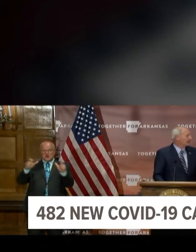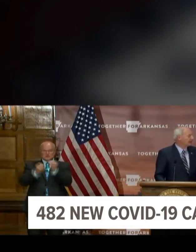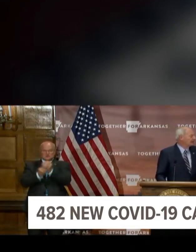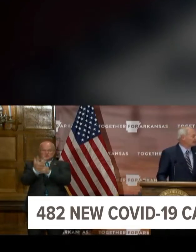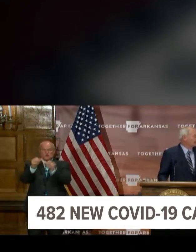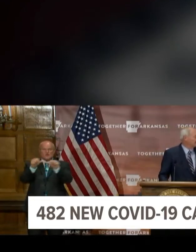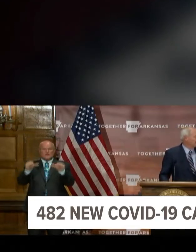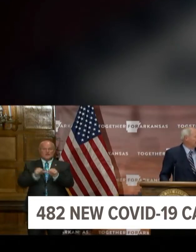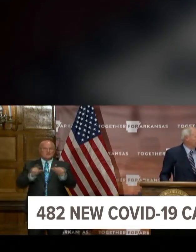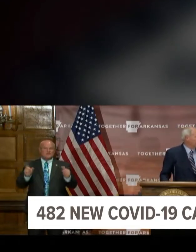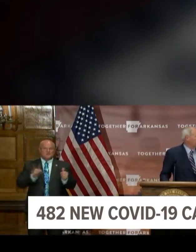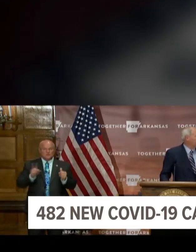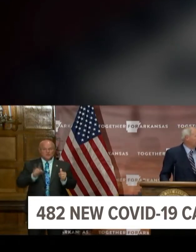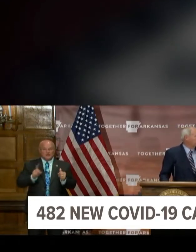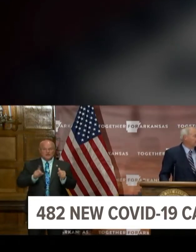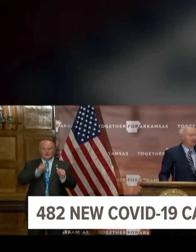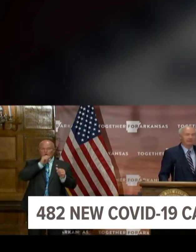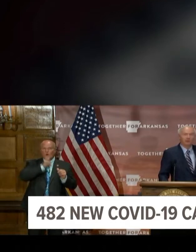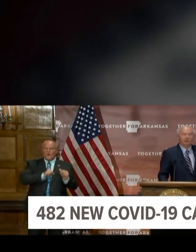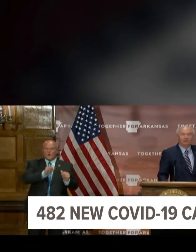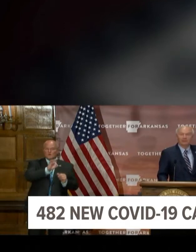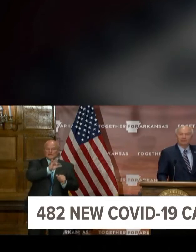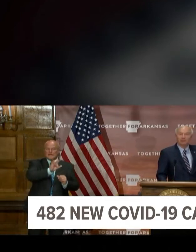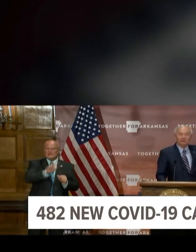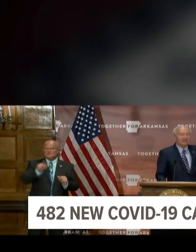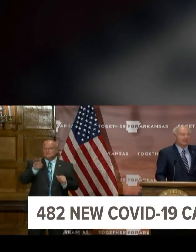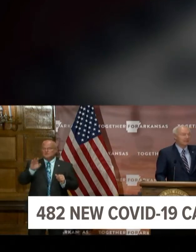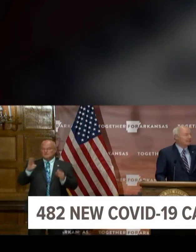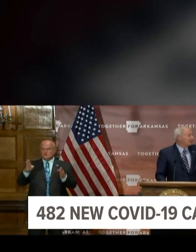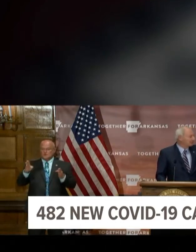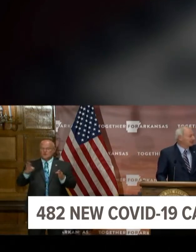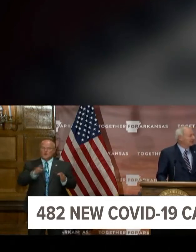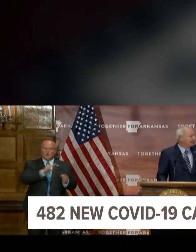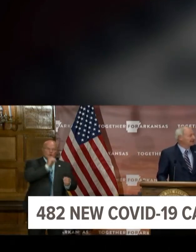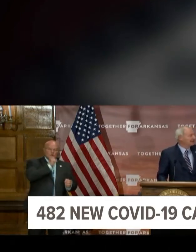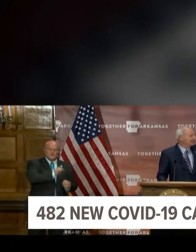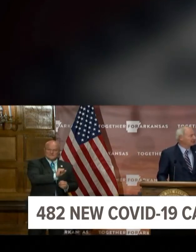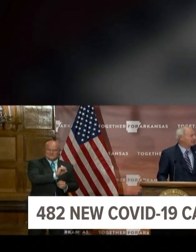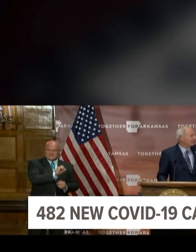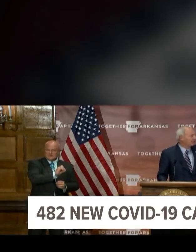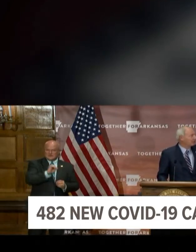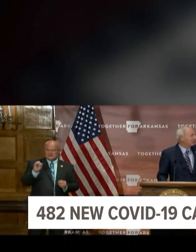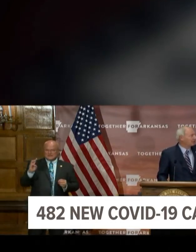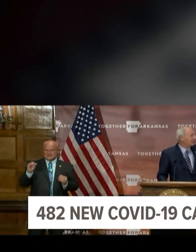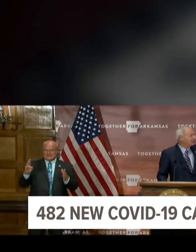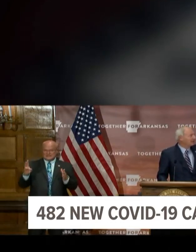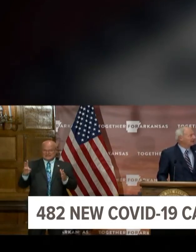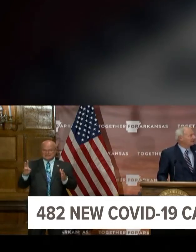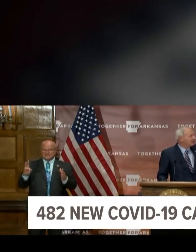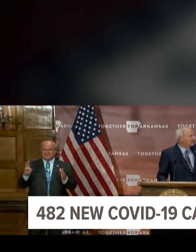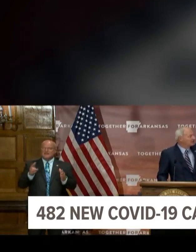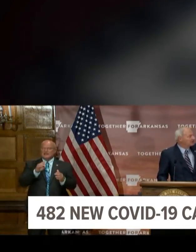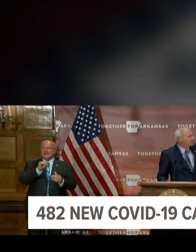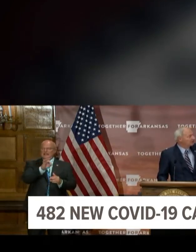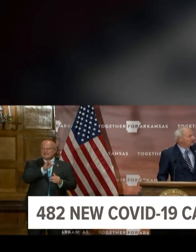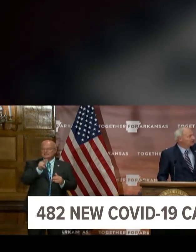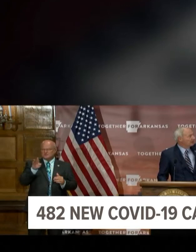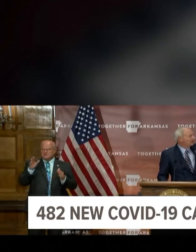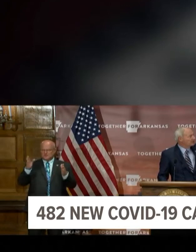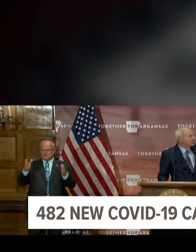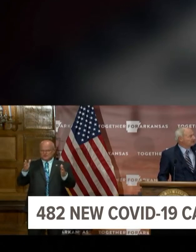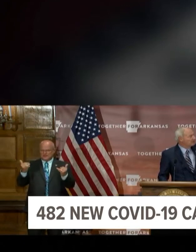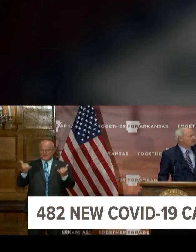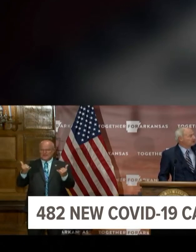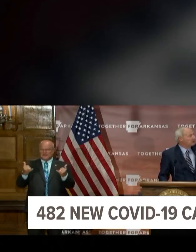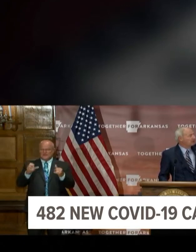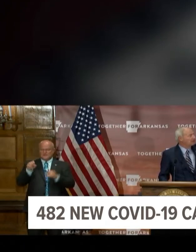growth area has been 18 to 24 or 0 to 17, particularly 18 to 24. But this is the growth rate